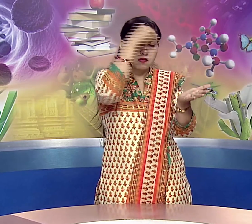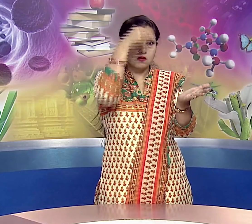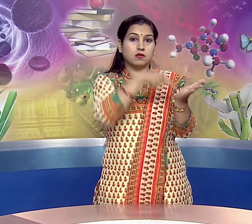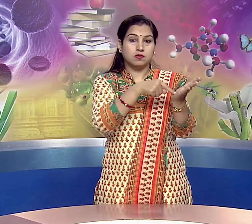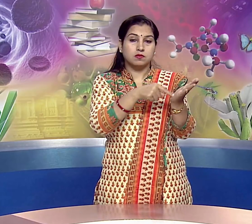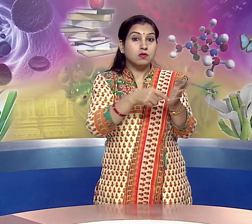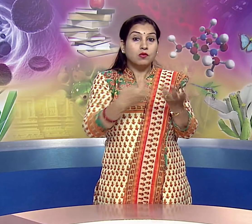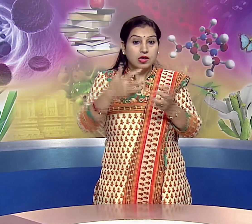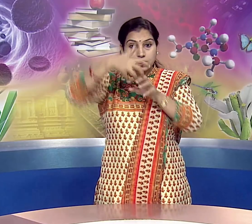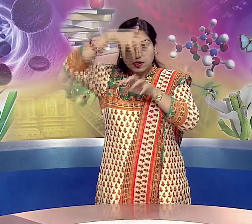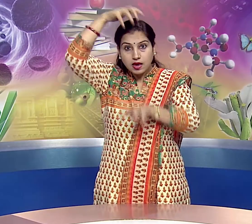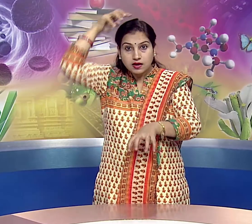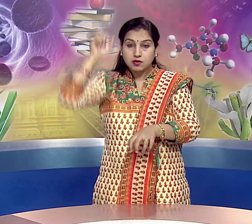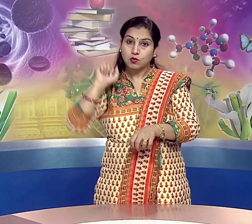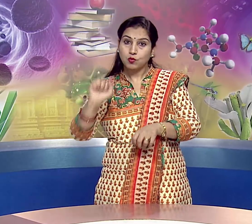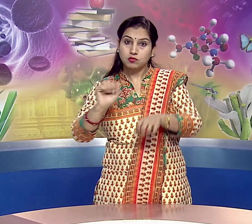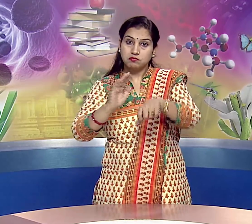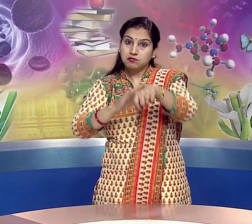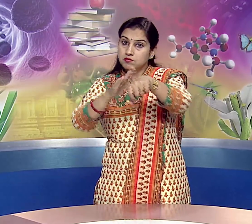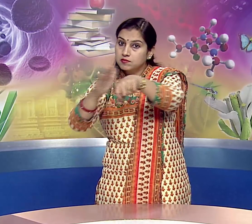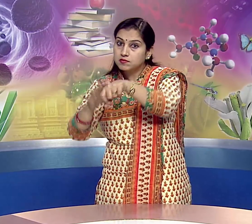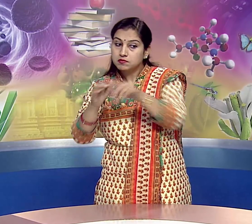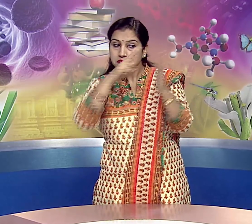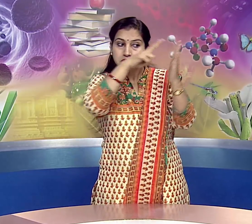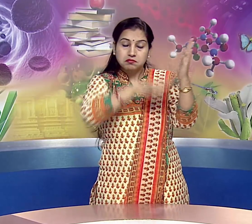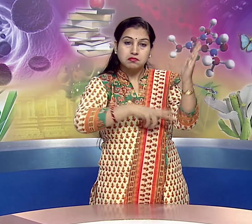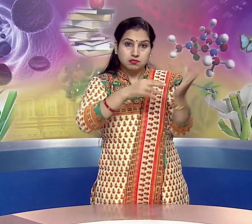through the tiger's experience.